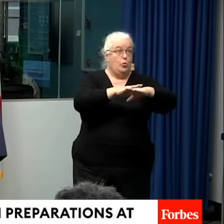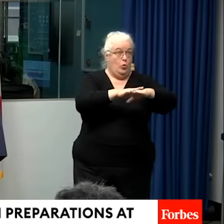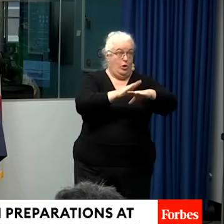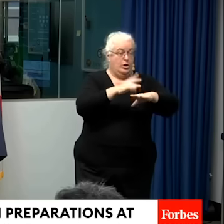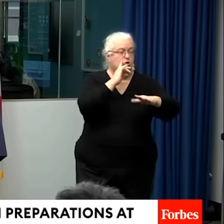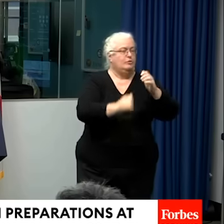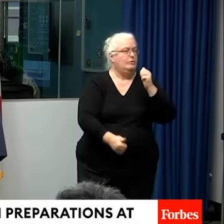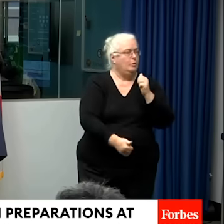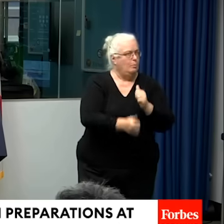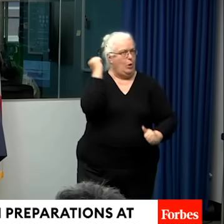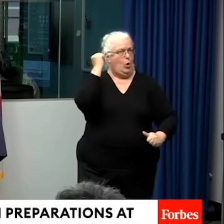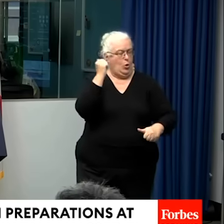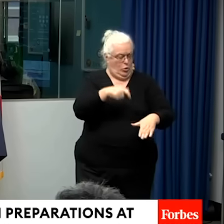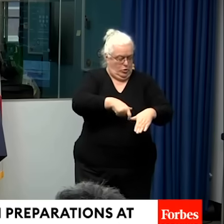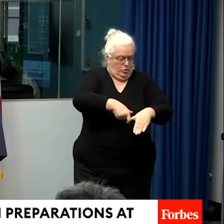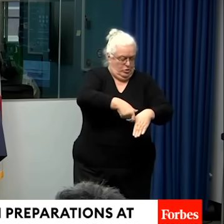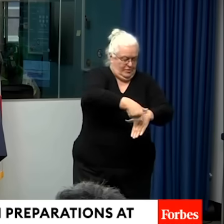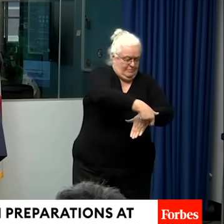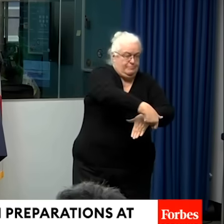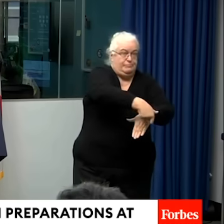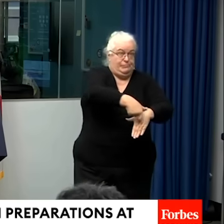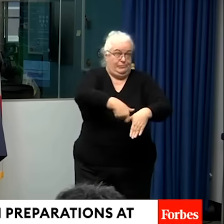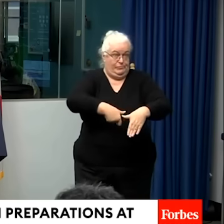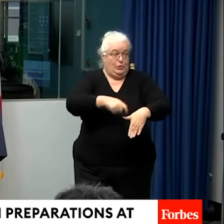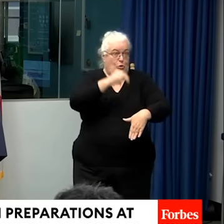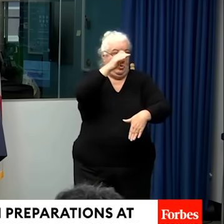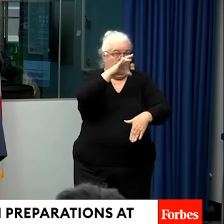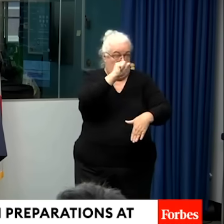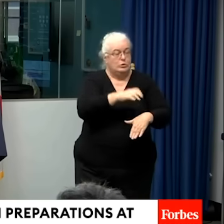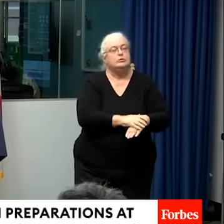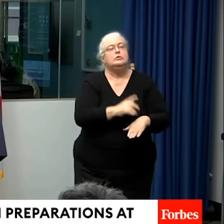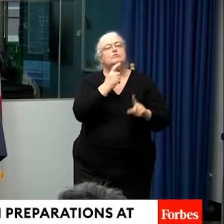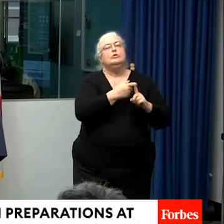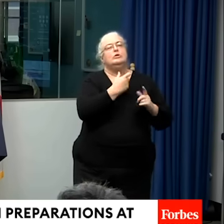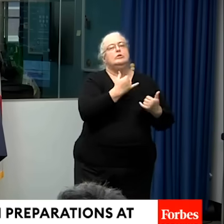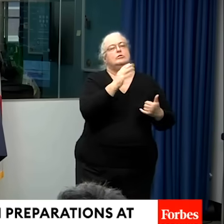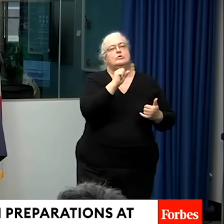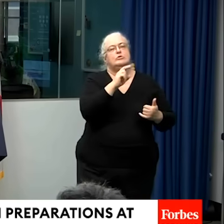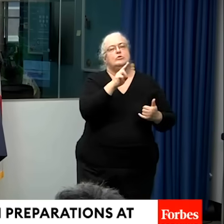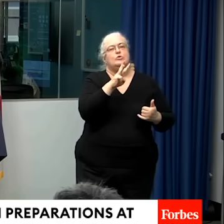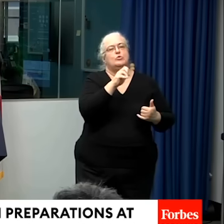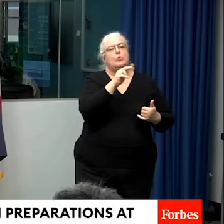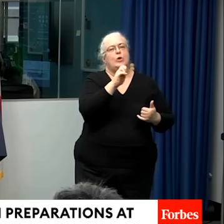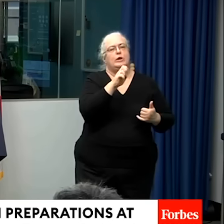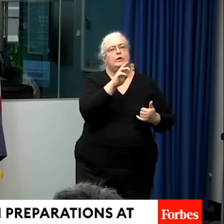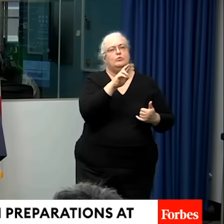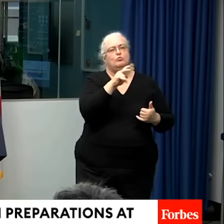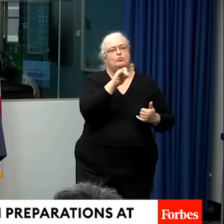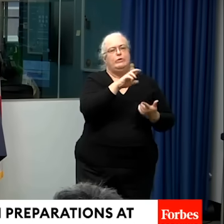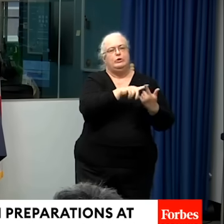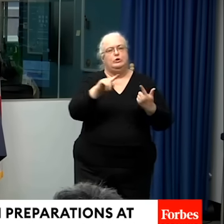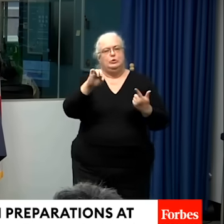for most of North Florida at this time. From about the Suwannee River Valley all the way through to